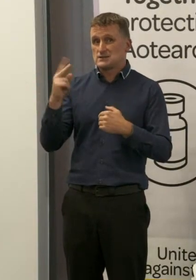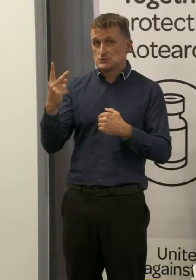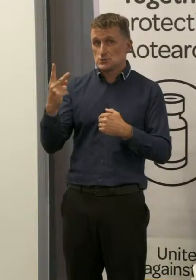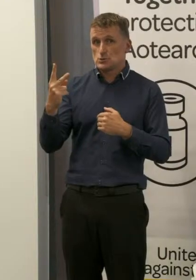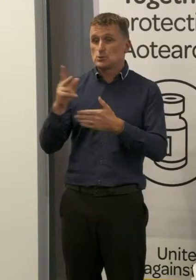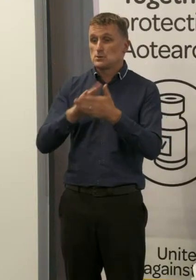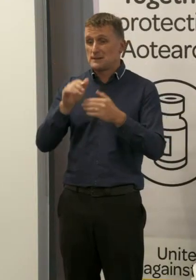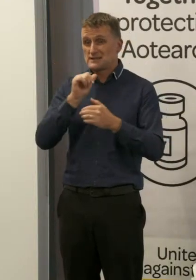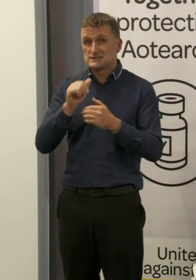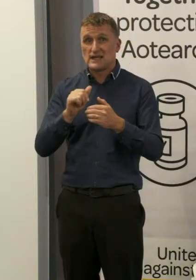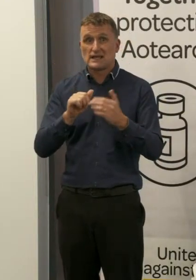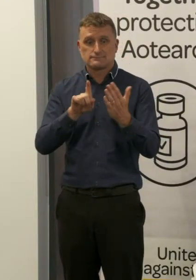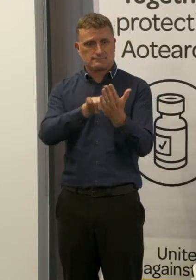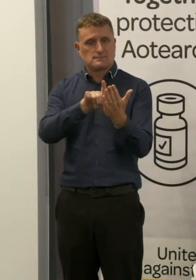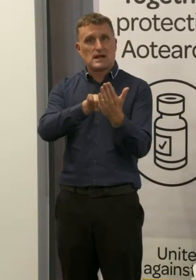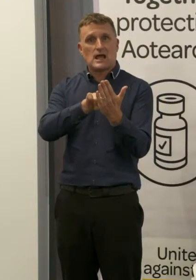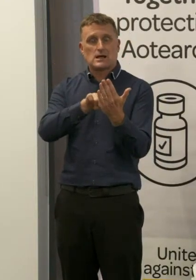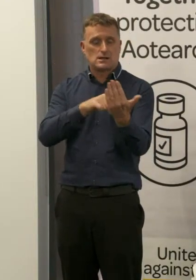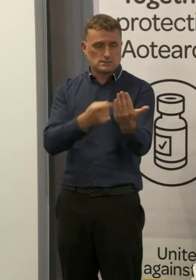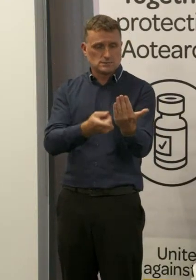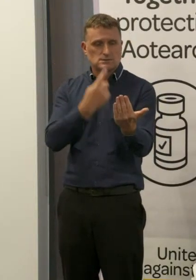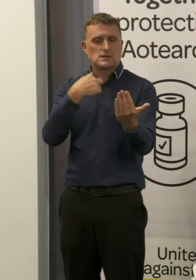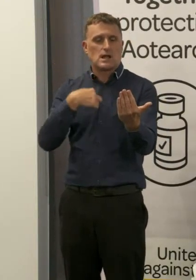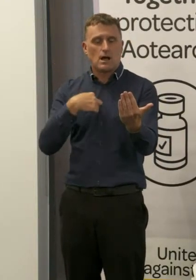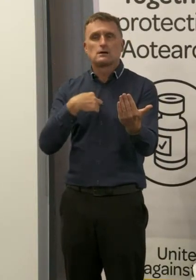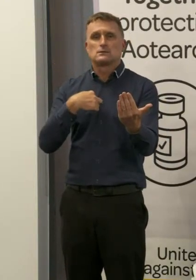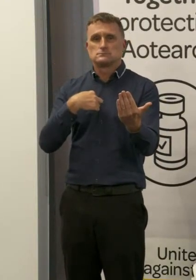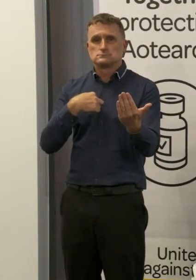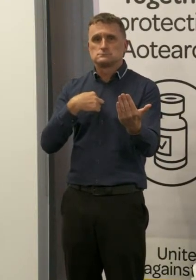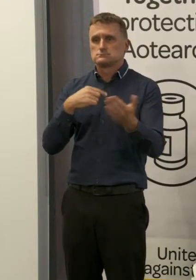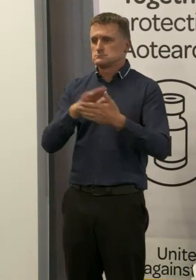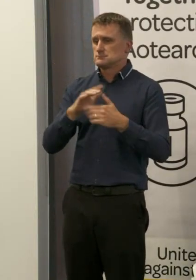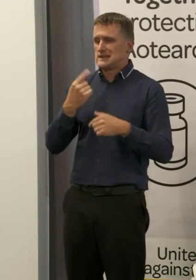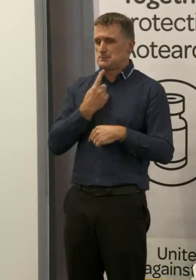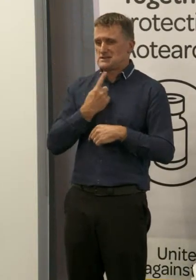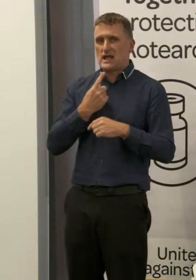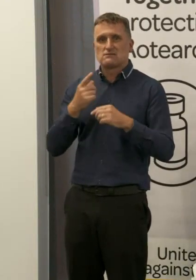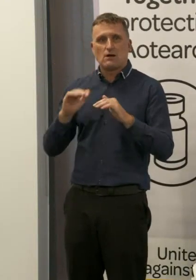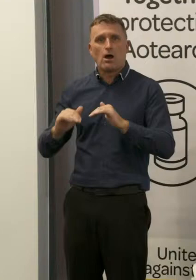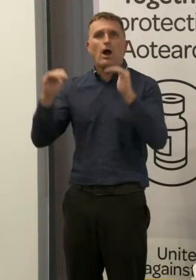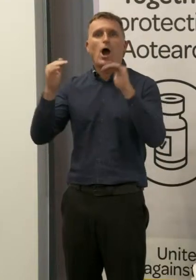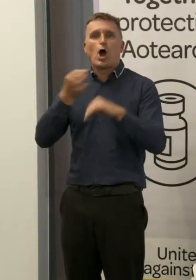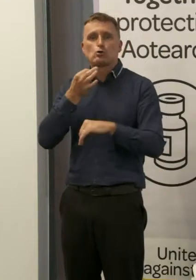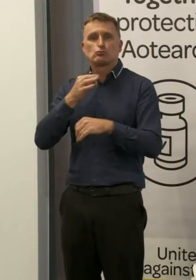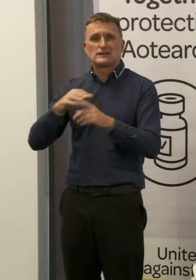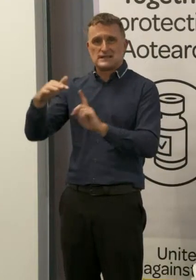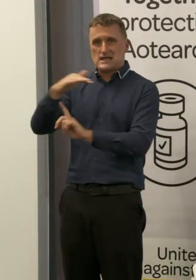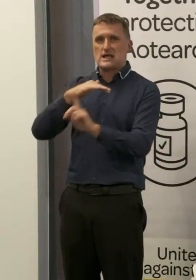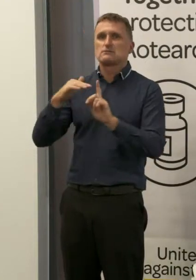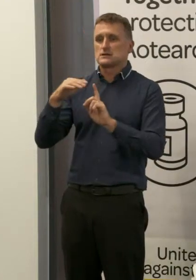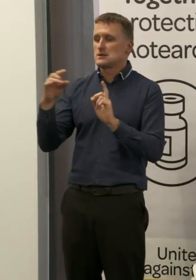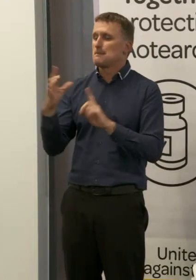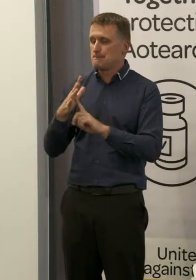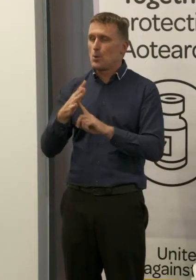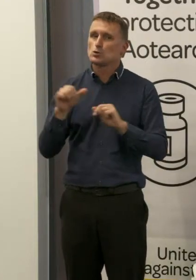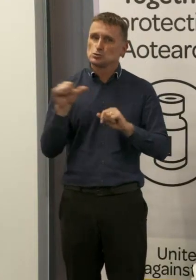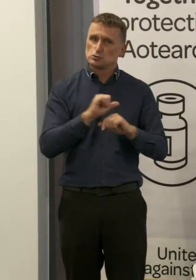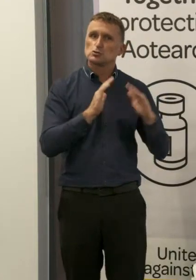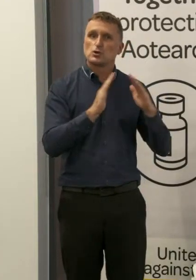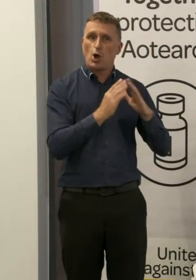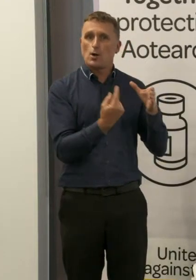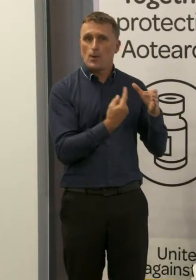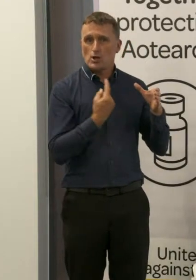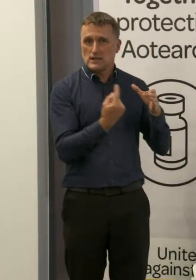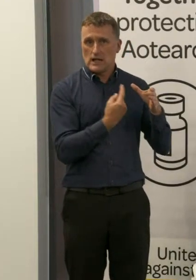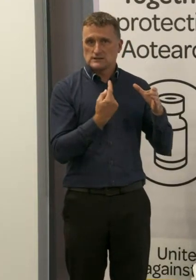a notification through your app, then you're actually in one of those higher risk settings, and it's even more important to isolate there. Will schools be